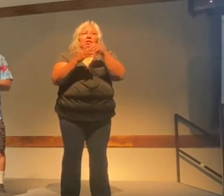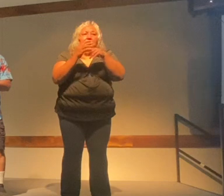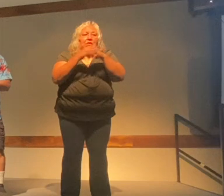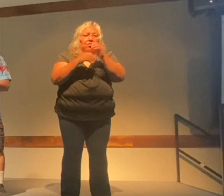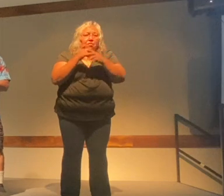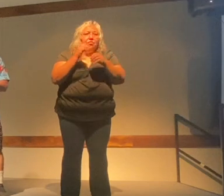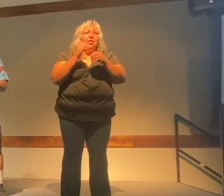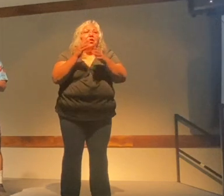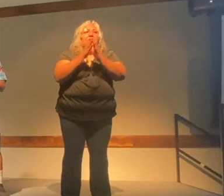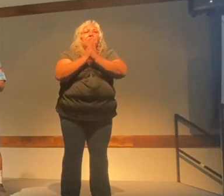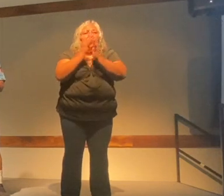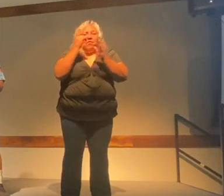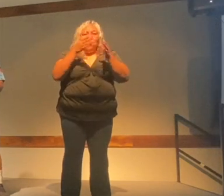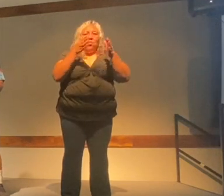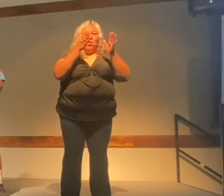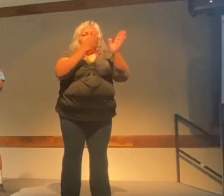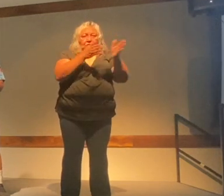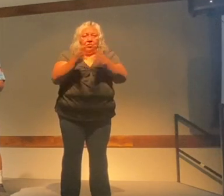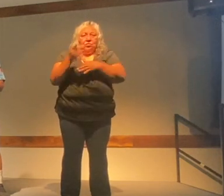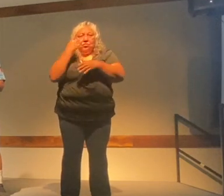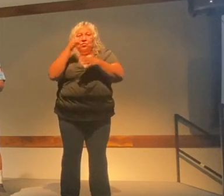Lord.